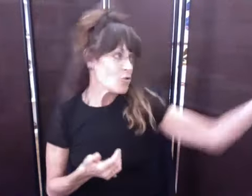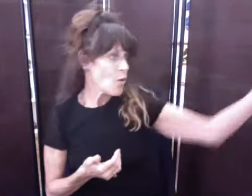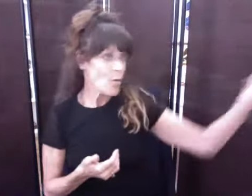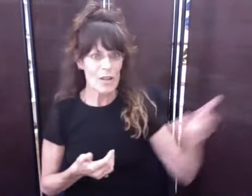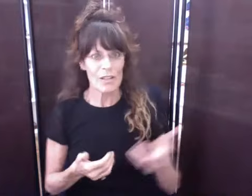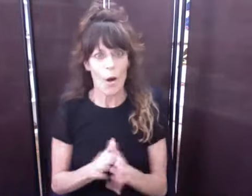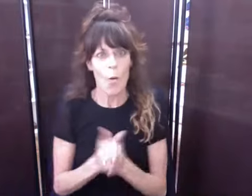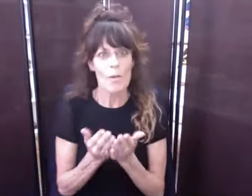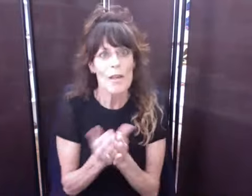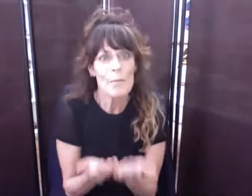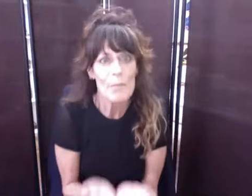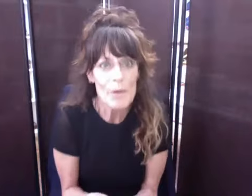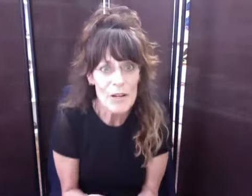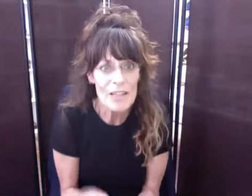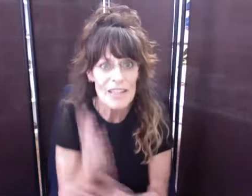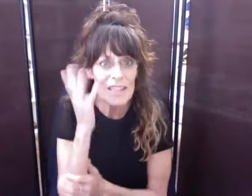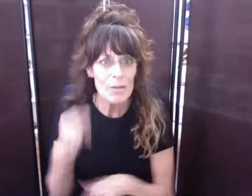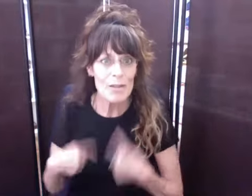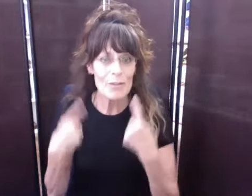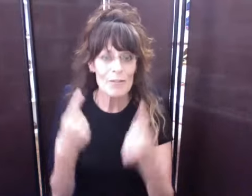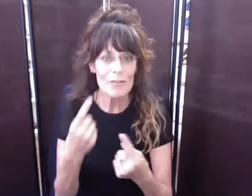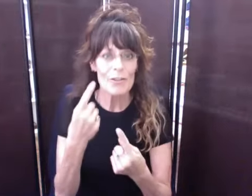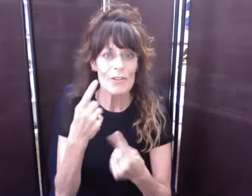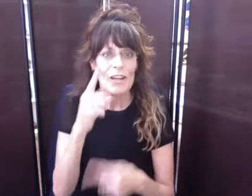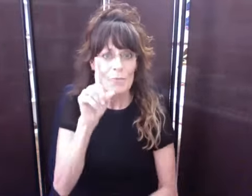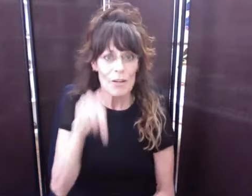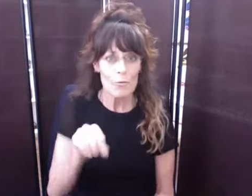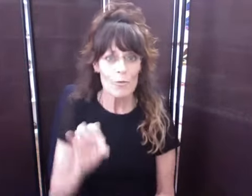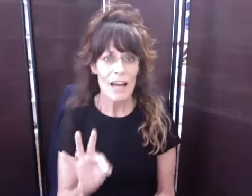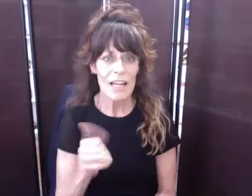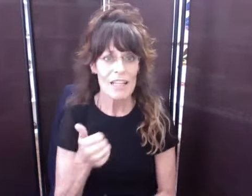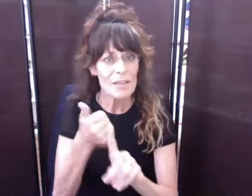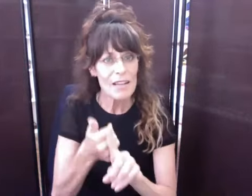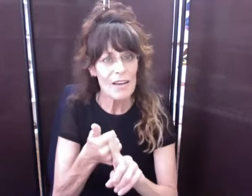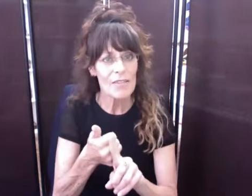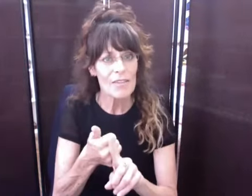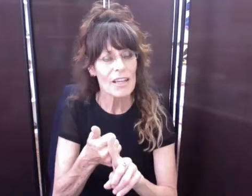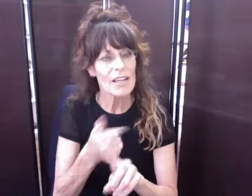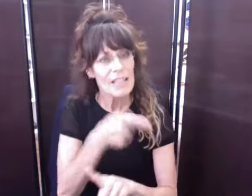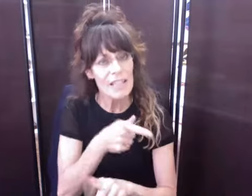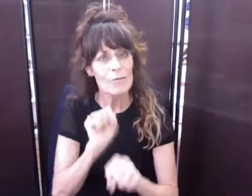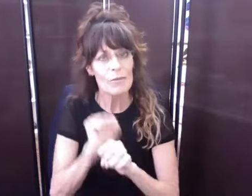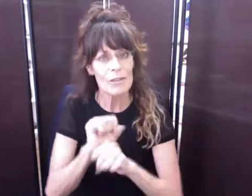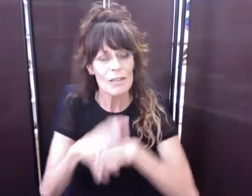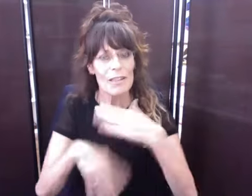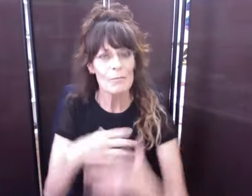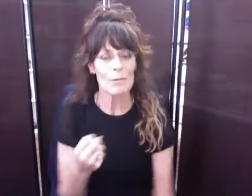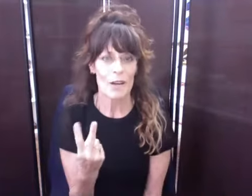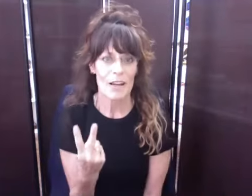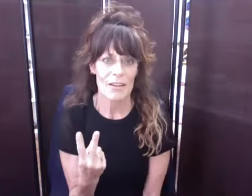experience with the first 12 steps himself, the first 9 steps himself, and that led him to step 12. And Joe committed his life, and he